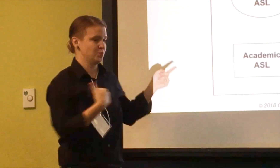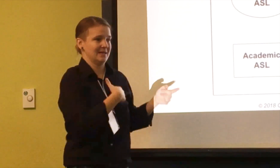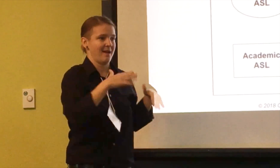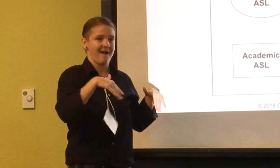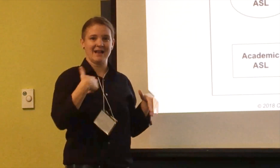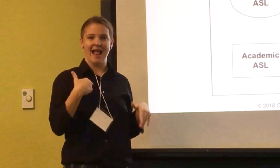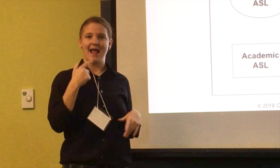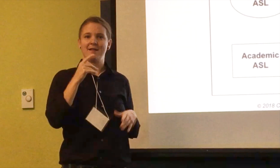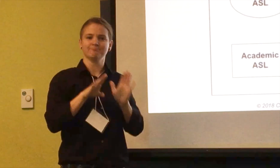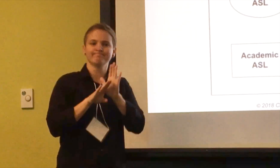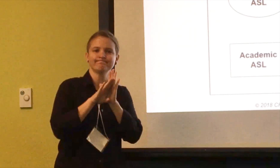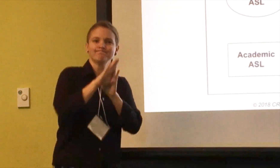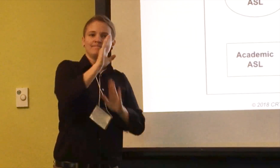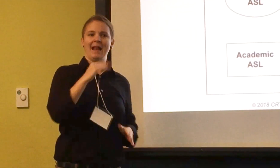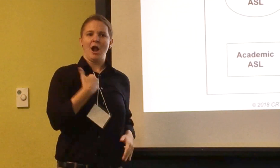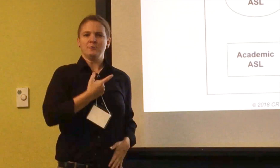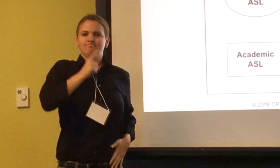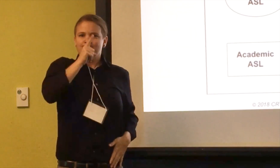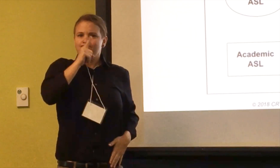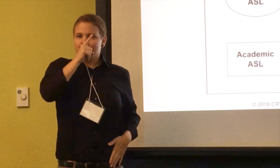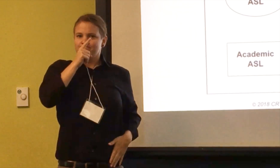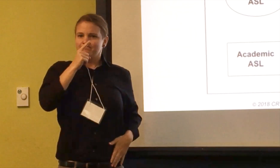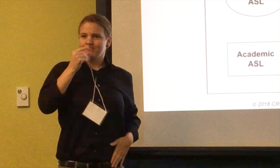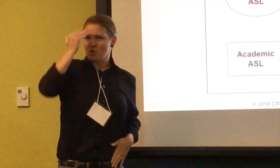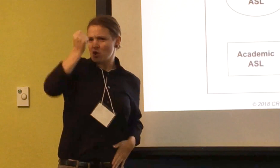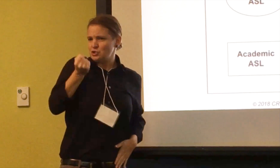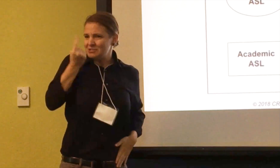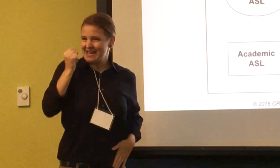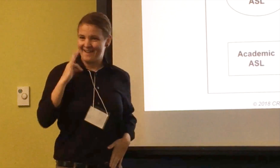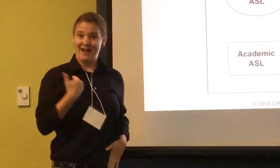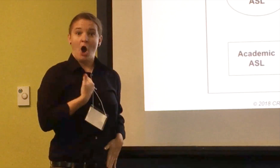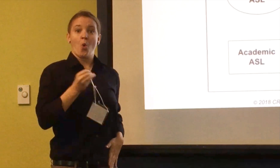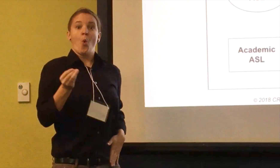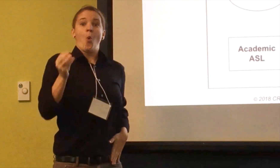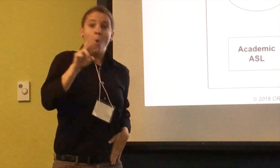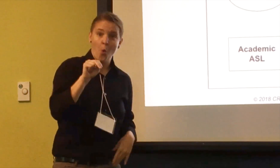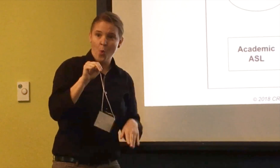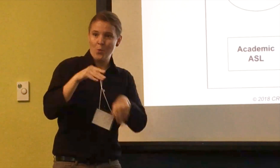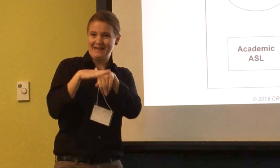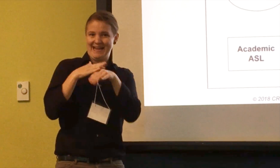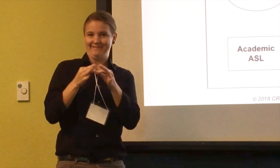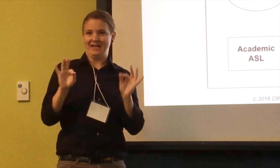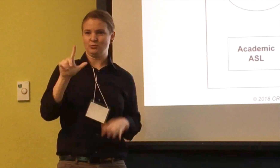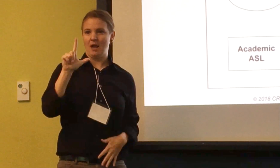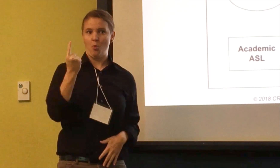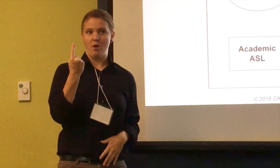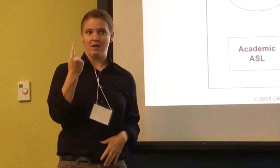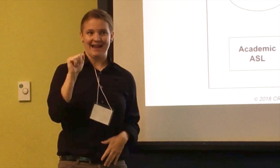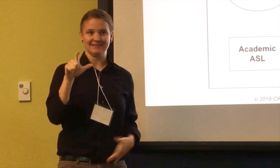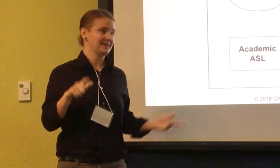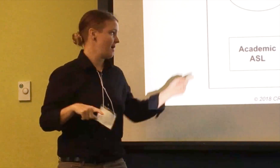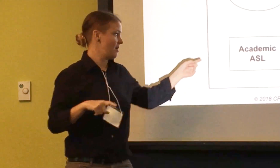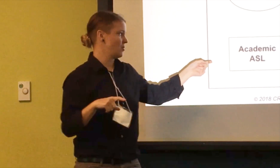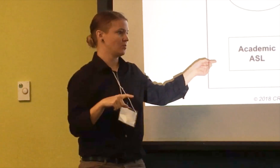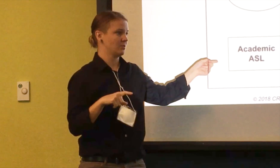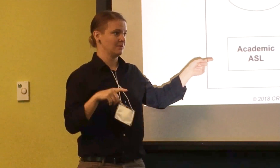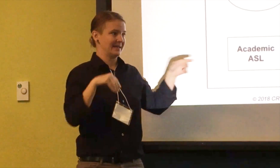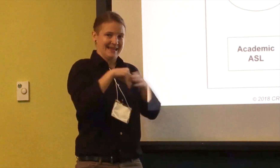English in any written form for the most part. So we don't even have the experience